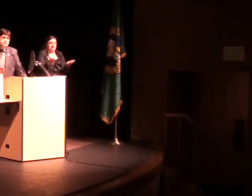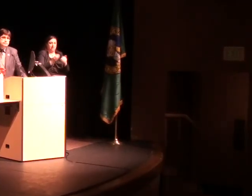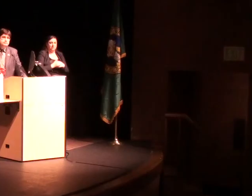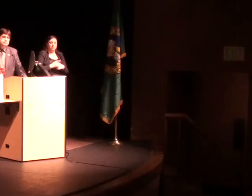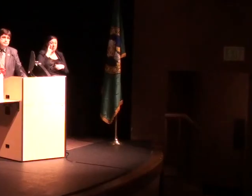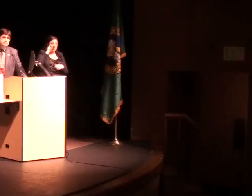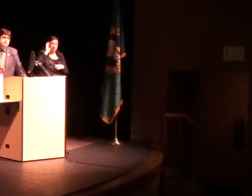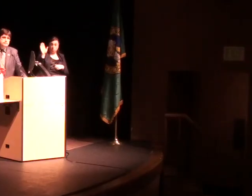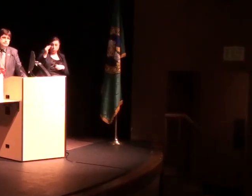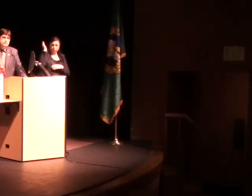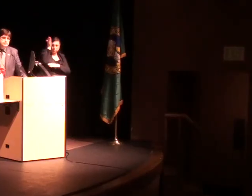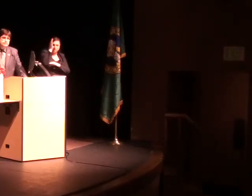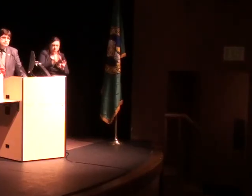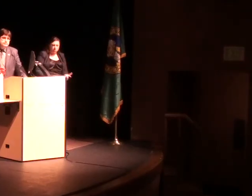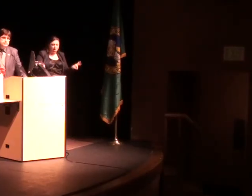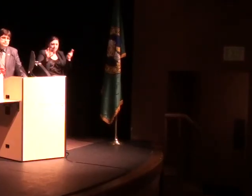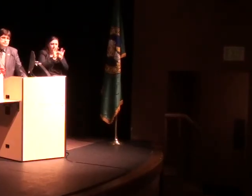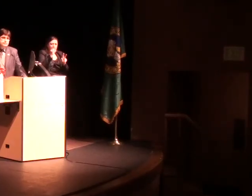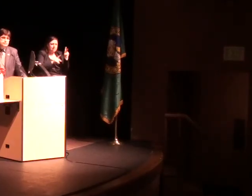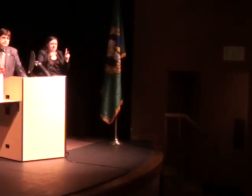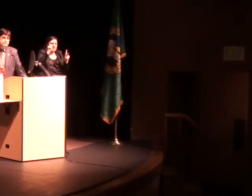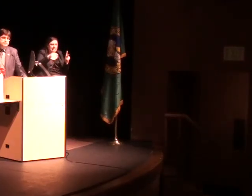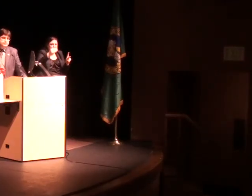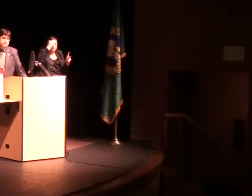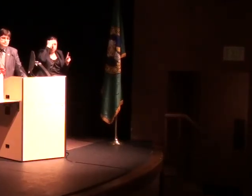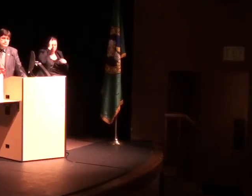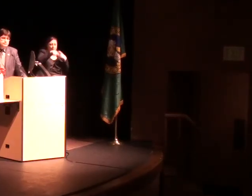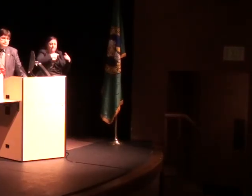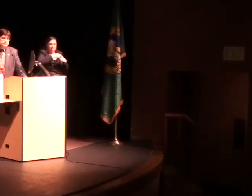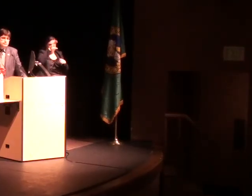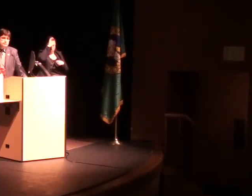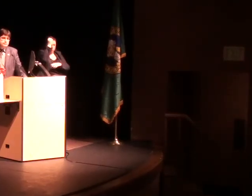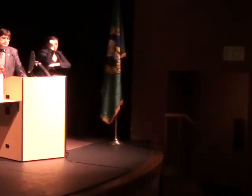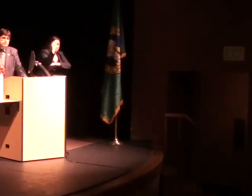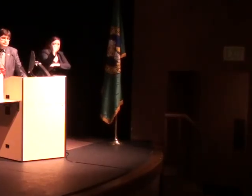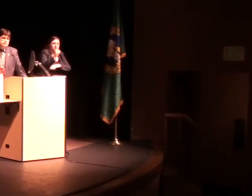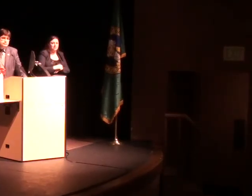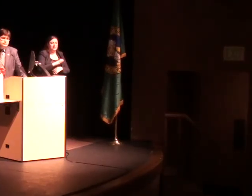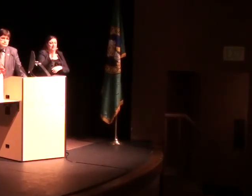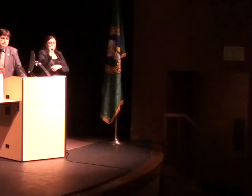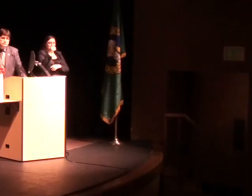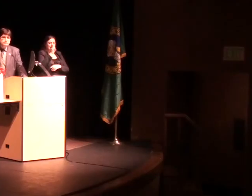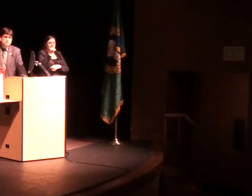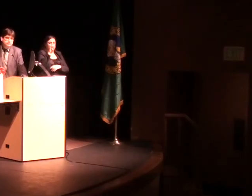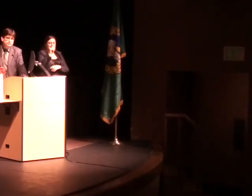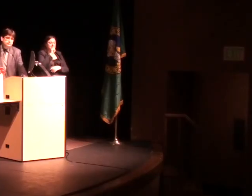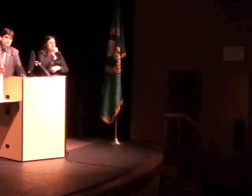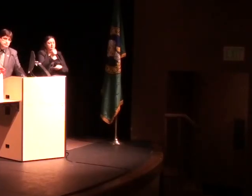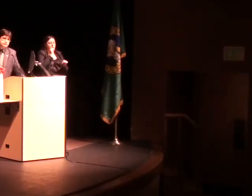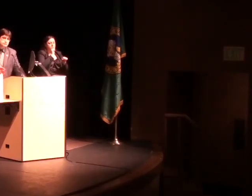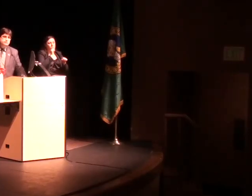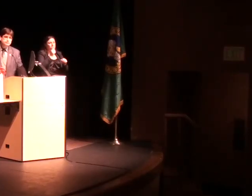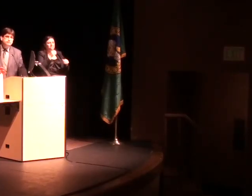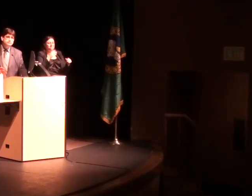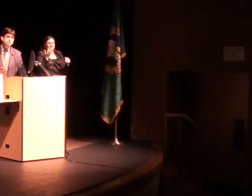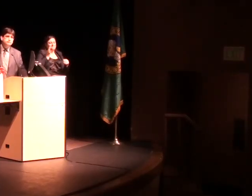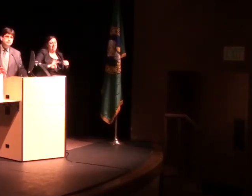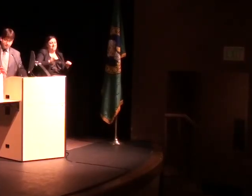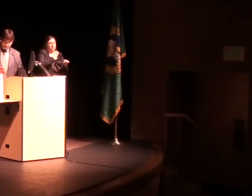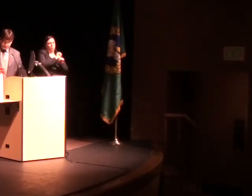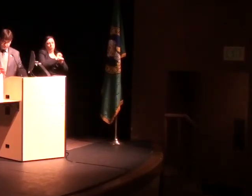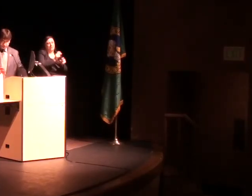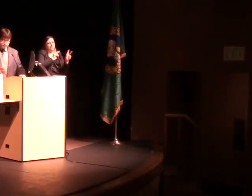very important because people need to find out what the Cuban Revolution is. Capitalism is not doing any good for working people in this country, and we